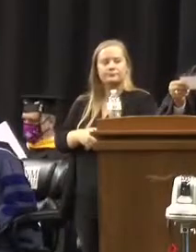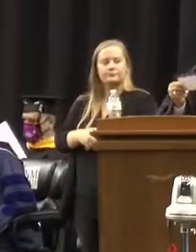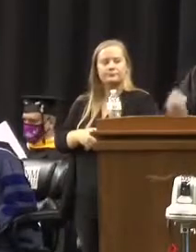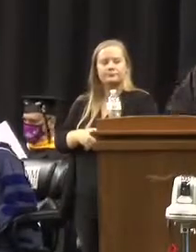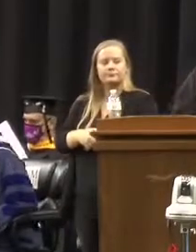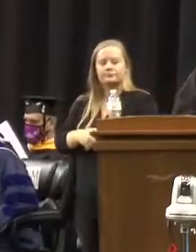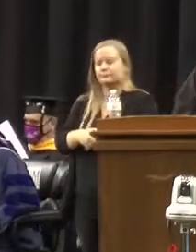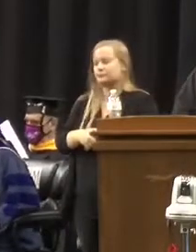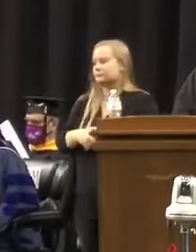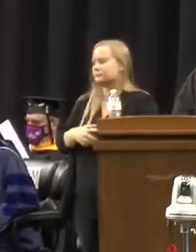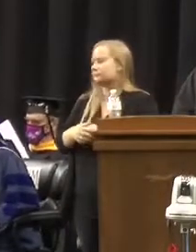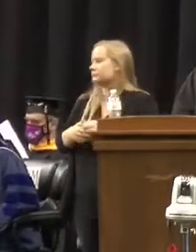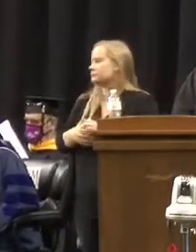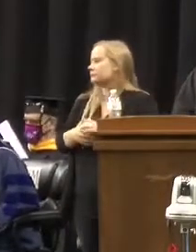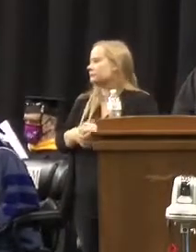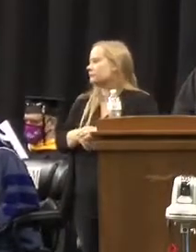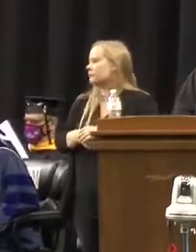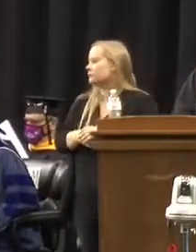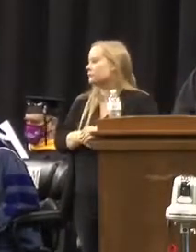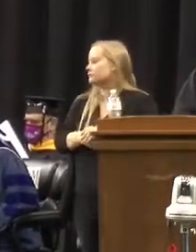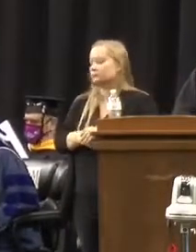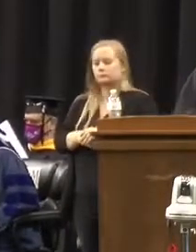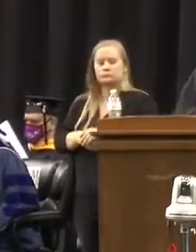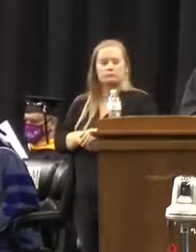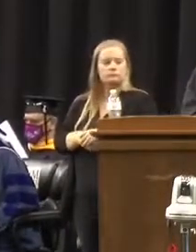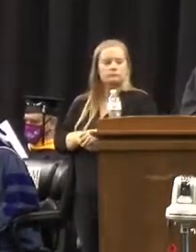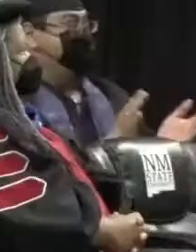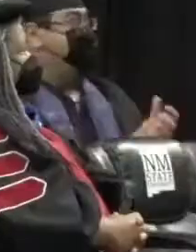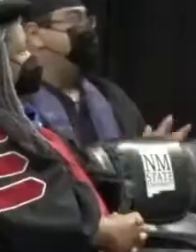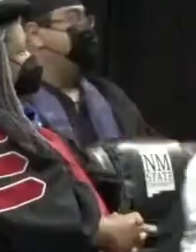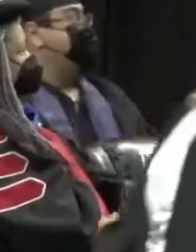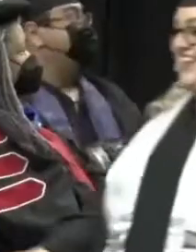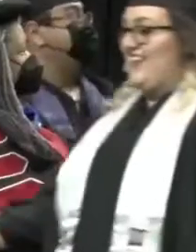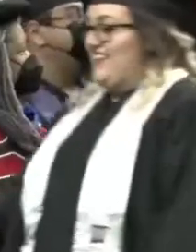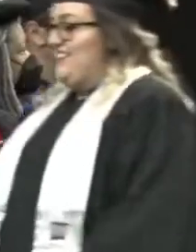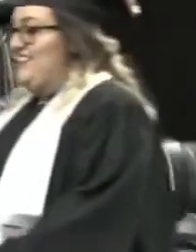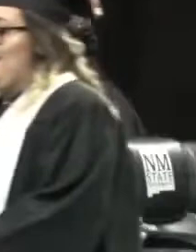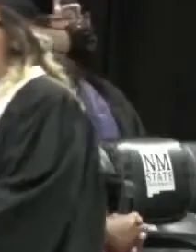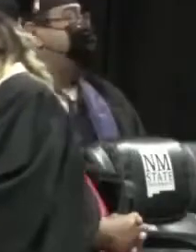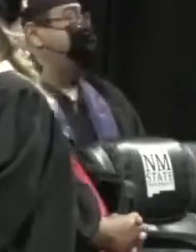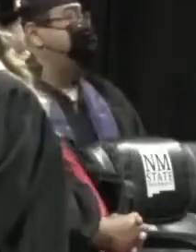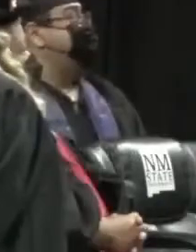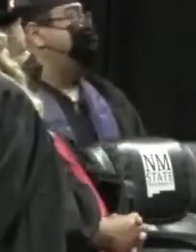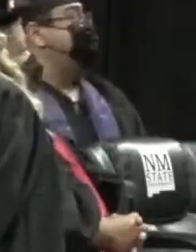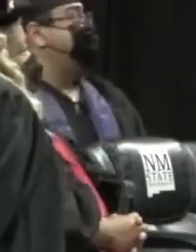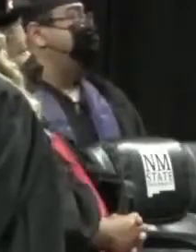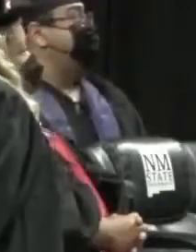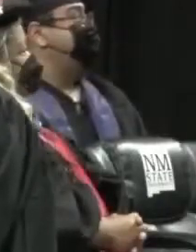Heidi Tran.